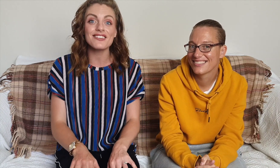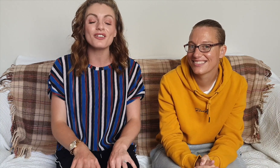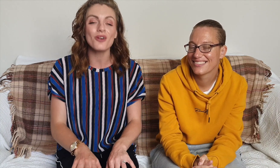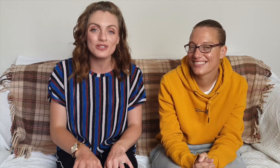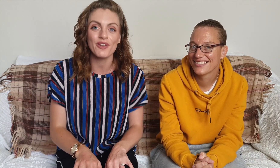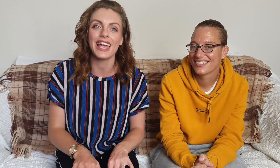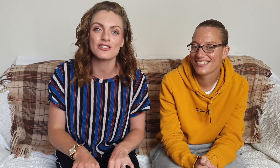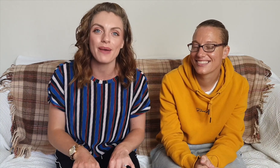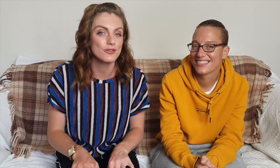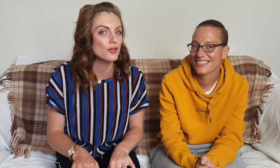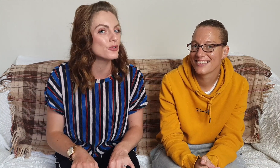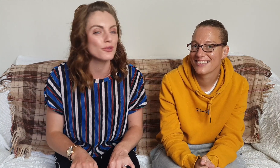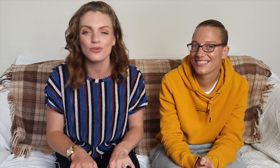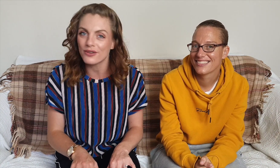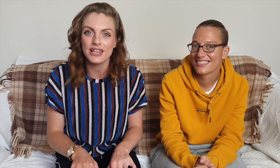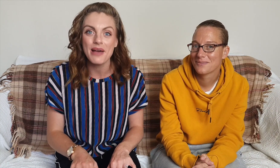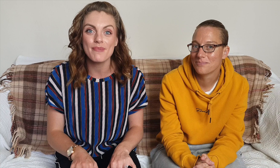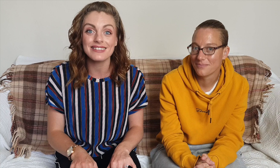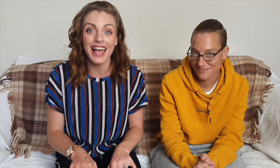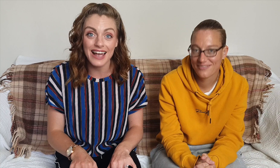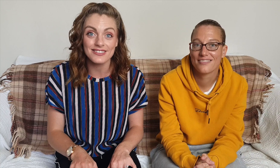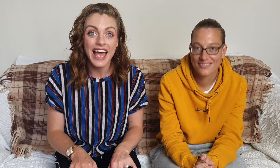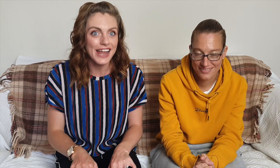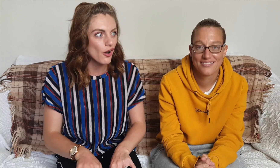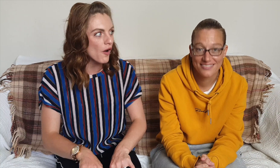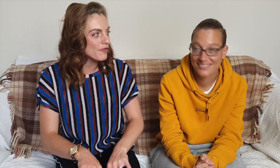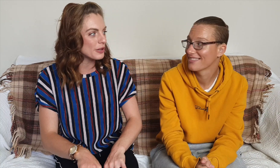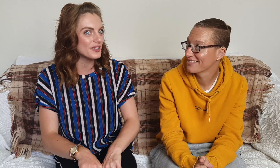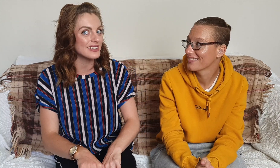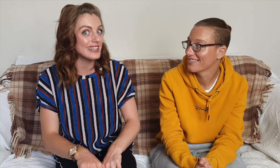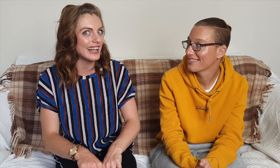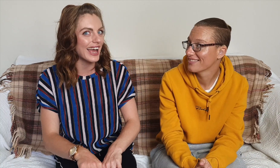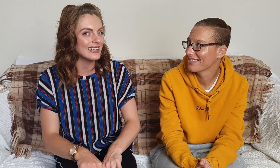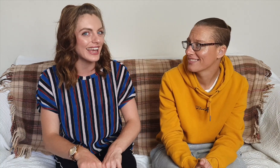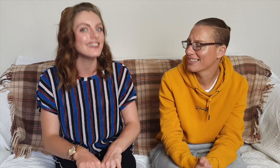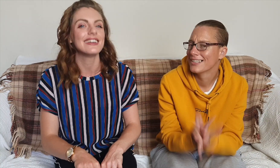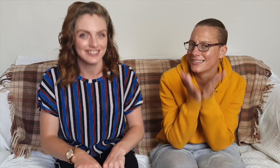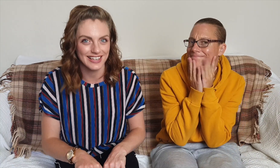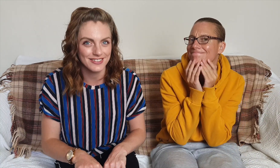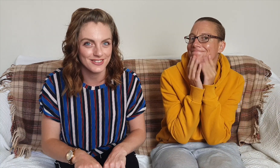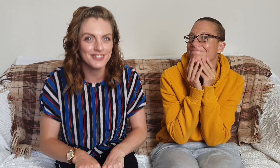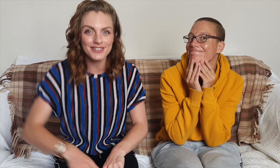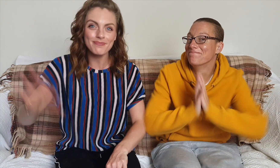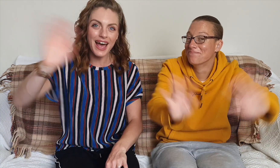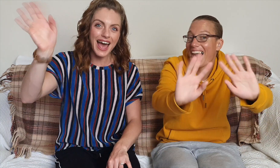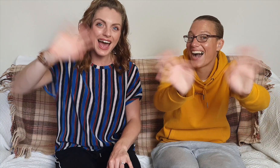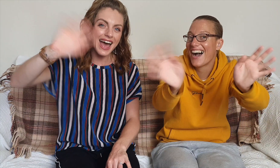the notification bell so you do not miss out. And hopefully we'll see Kellyanne again. See you soon. Bye.